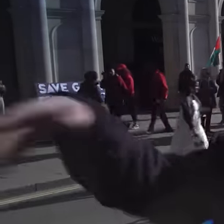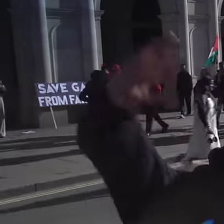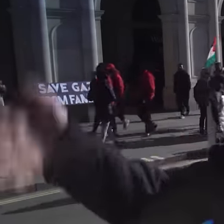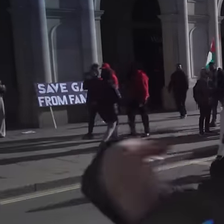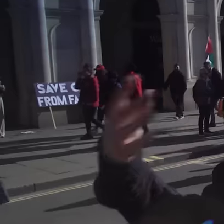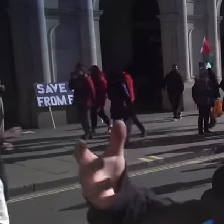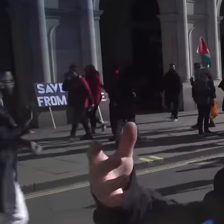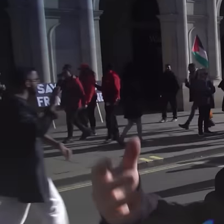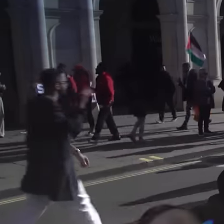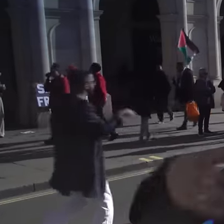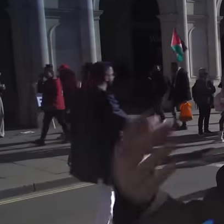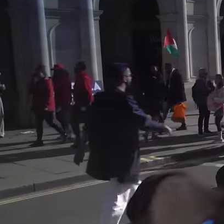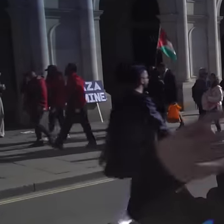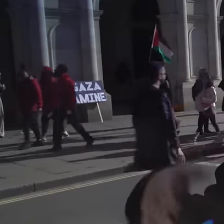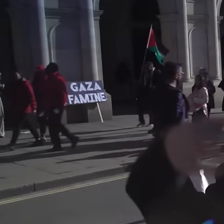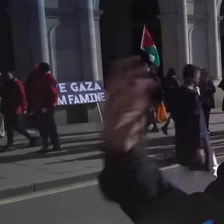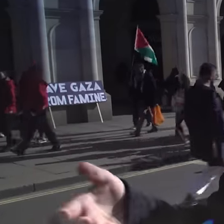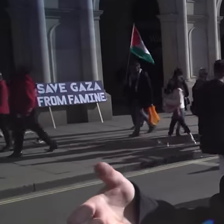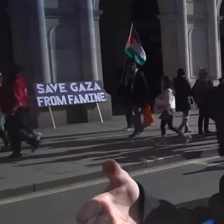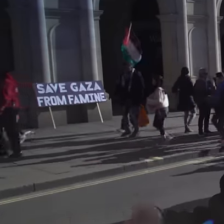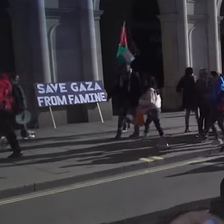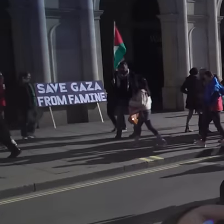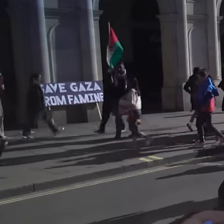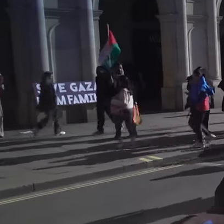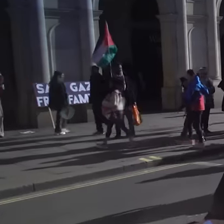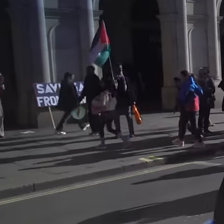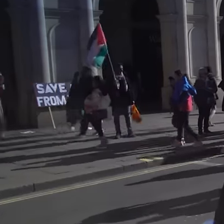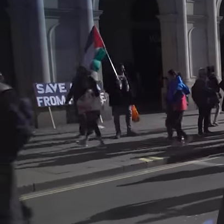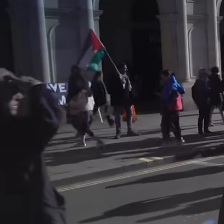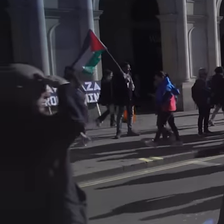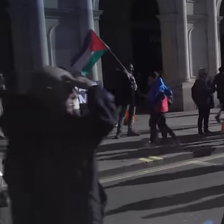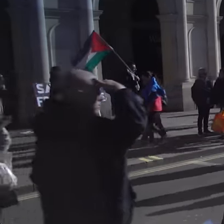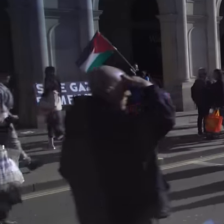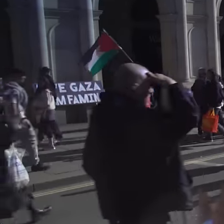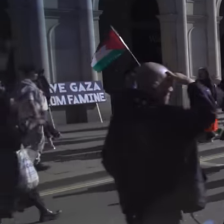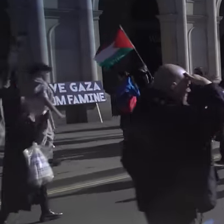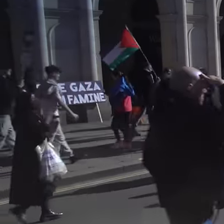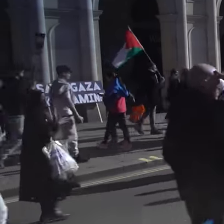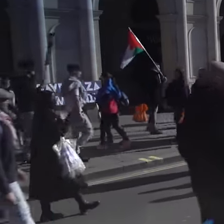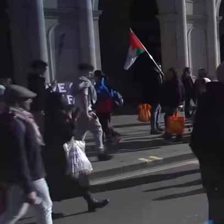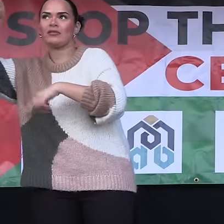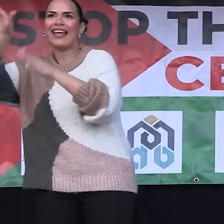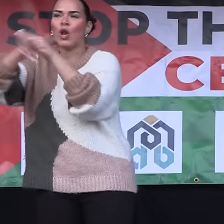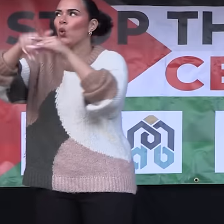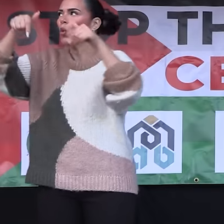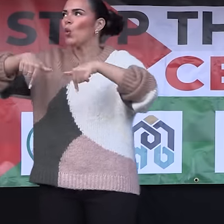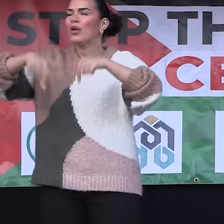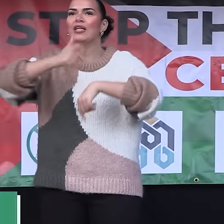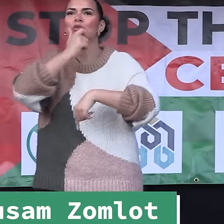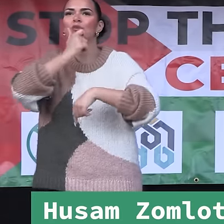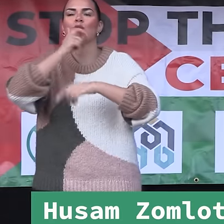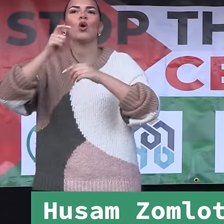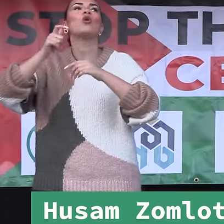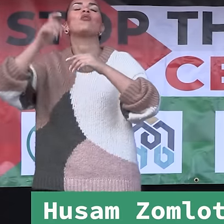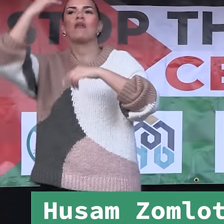the voices keep getting heard, the government keeps getting pressured, and just generally make sure all of this happens. This